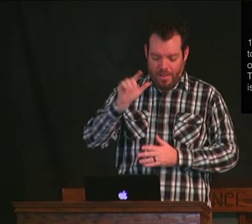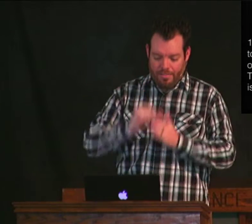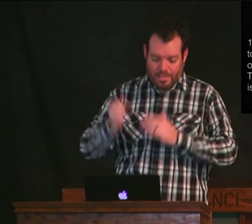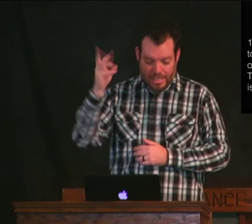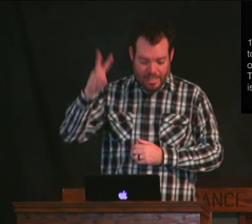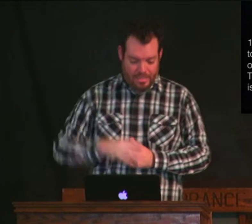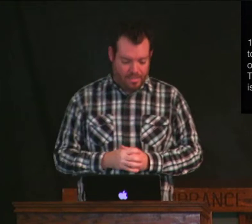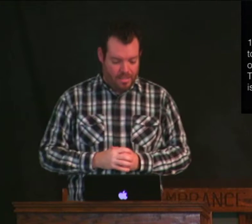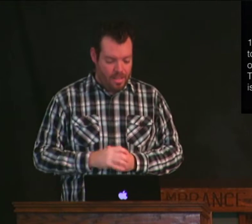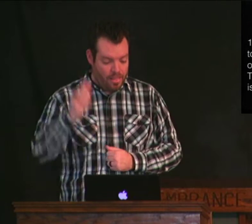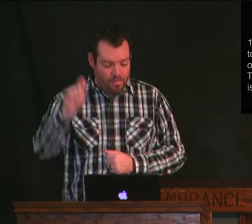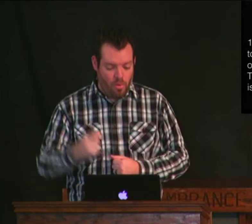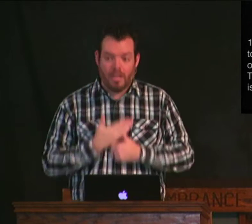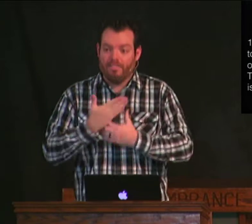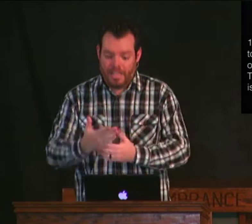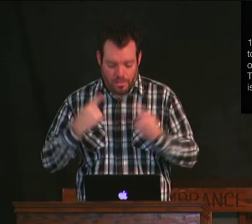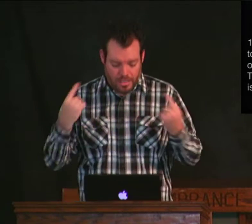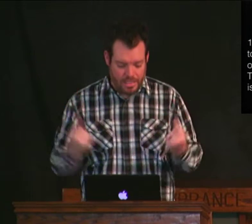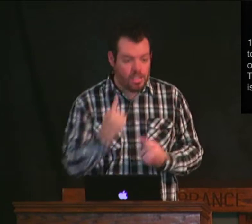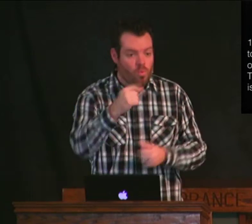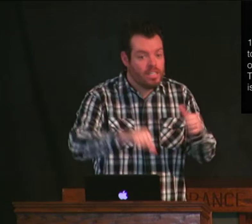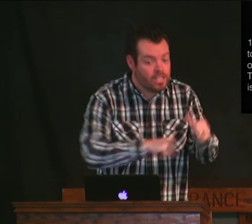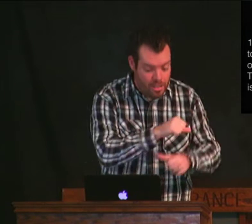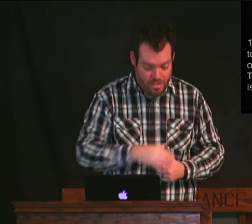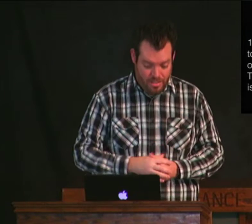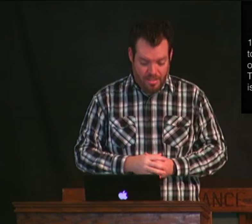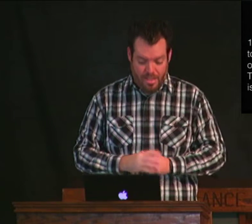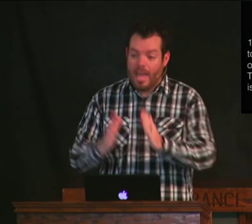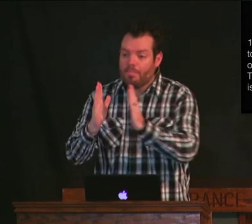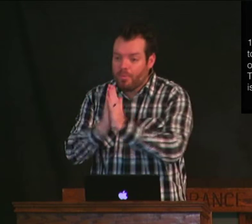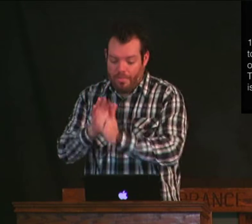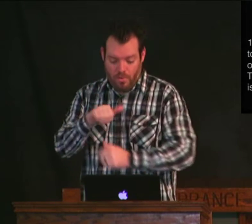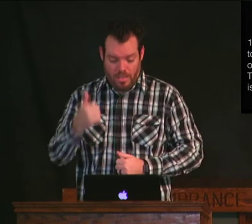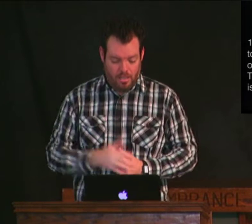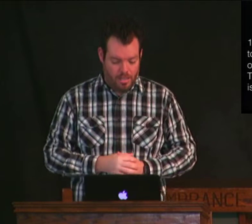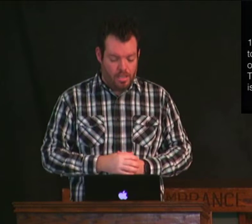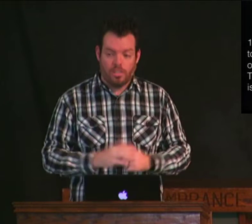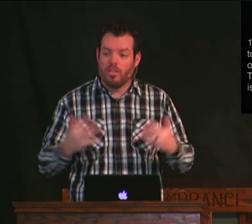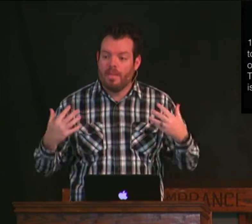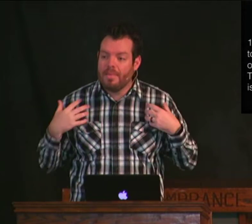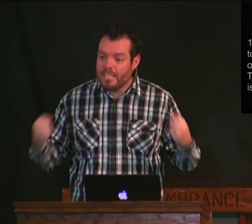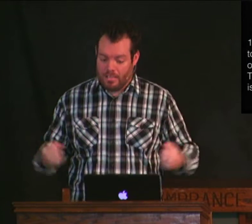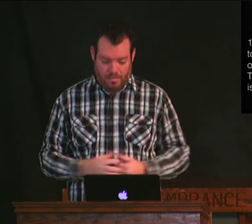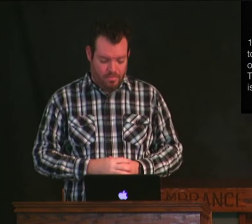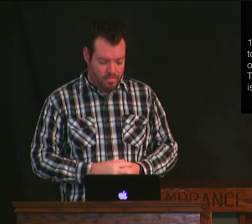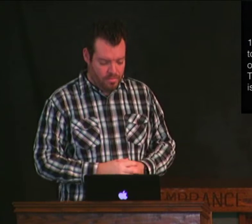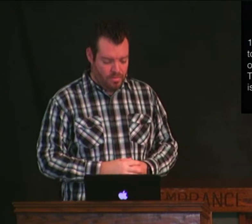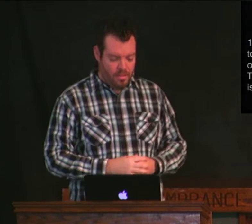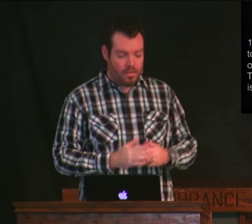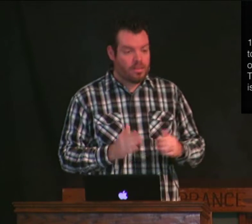verse 16. Therefore, confess your sins to one another and pray for another so you may be healed.